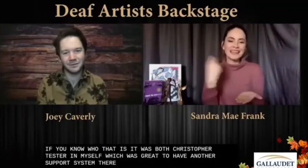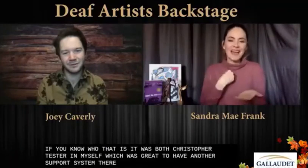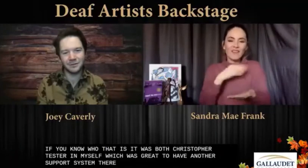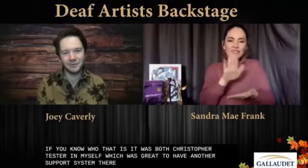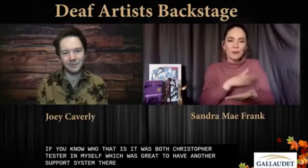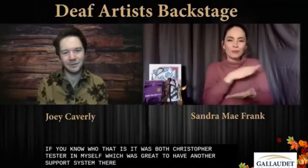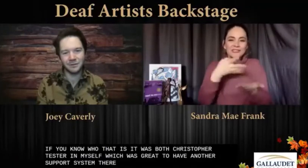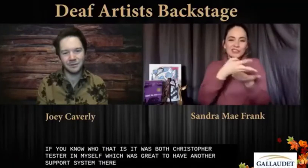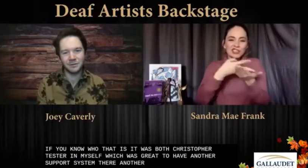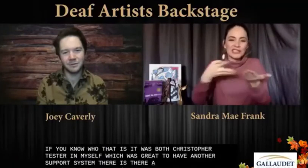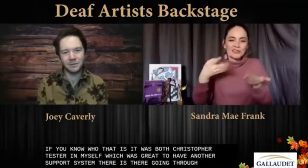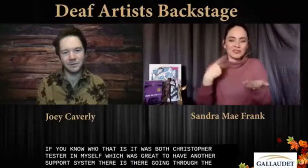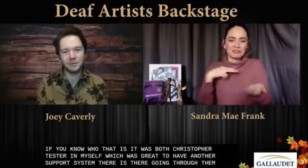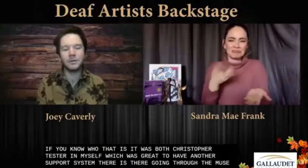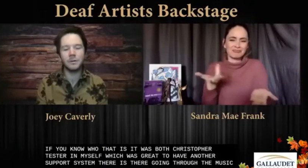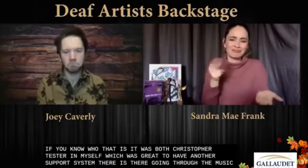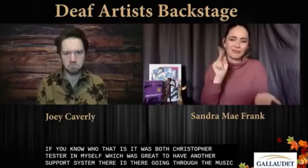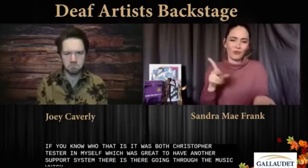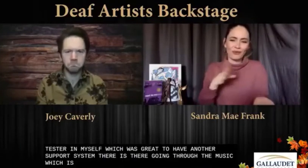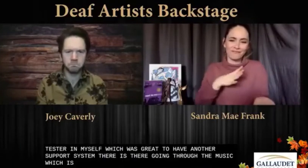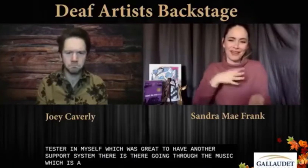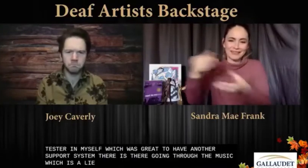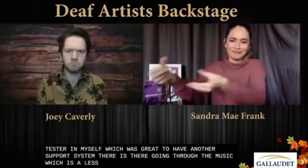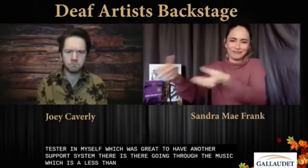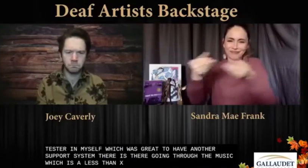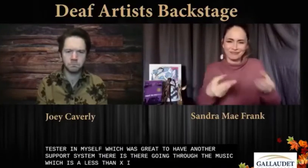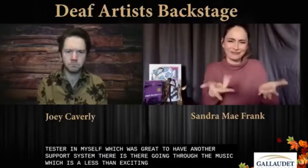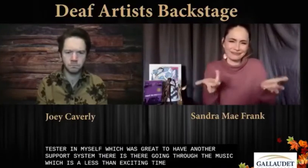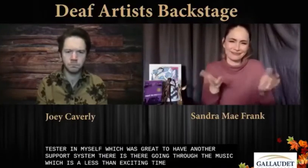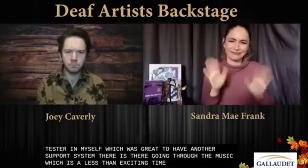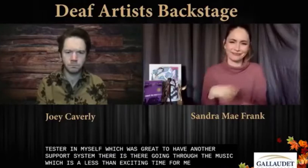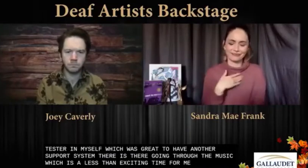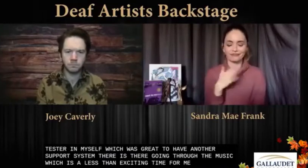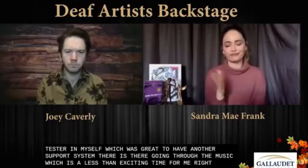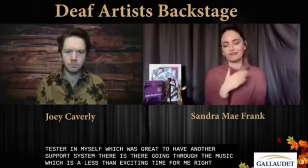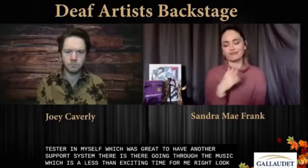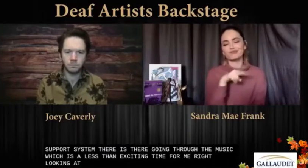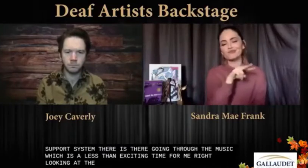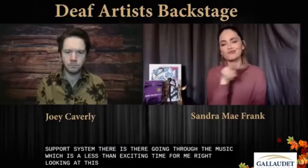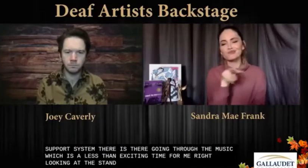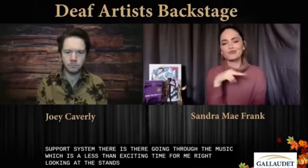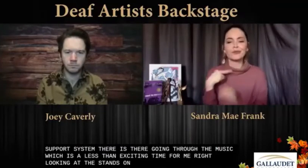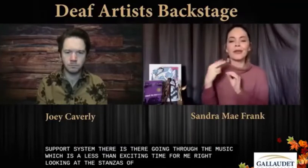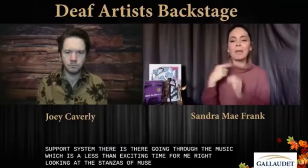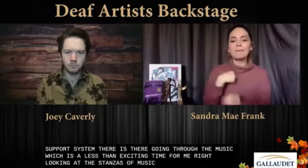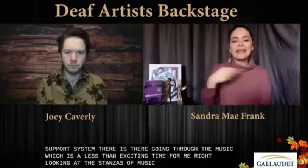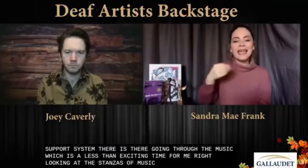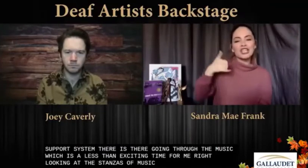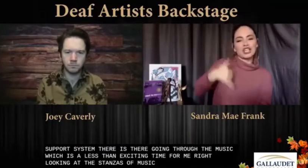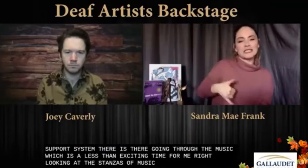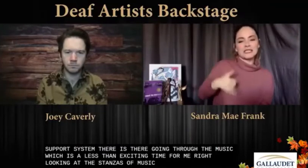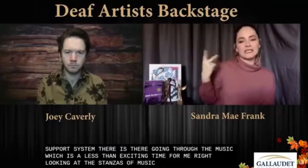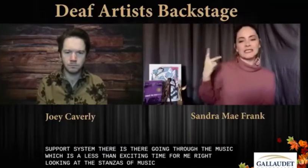and as they're going through the music which is a less than exciting time for me right looking at the stanzas of music